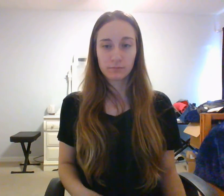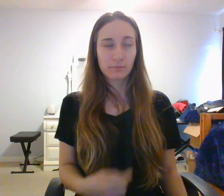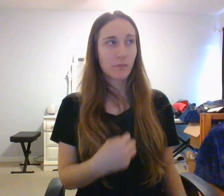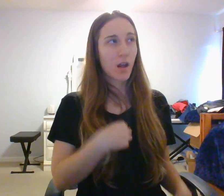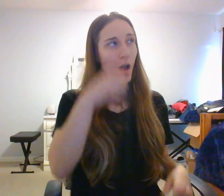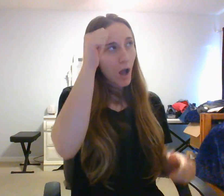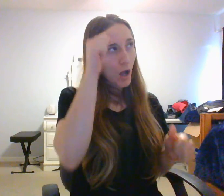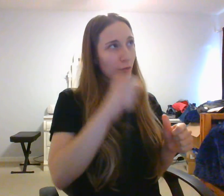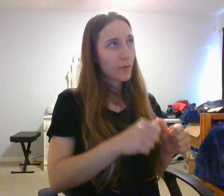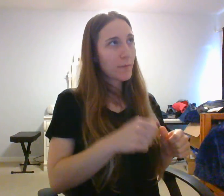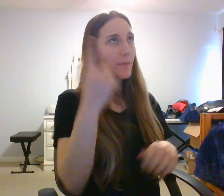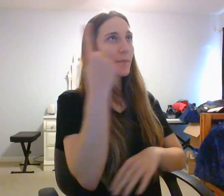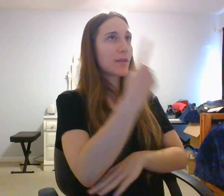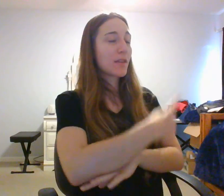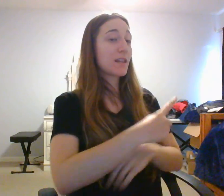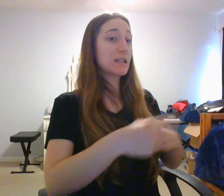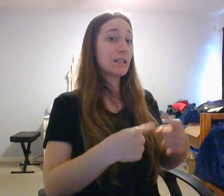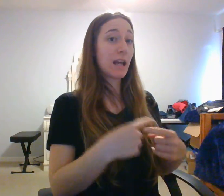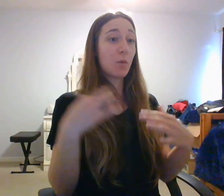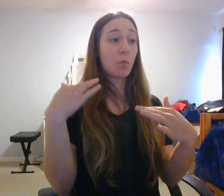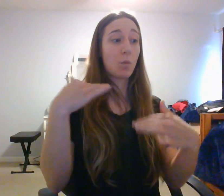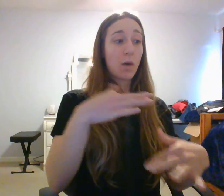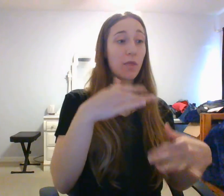remember the day when the March on Washington was all over.